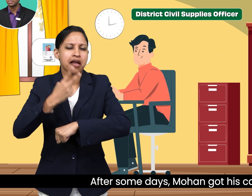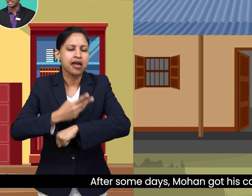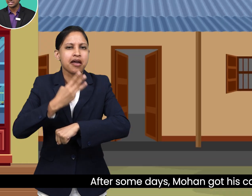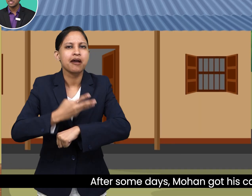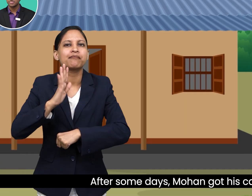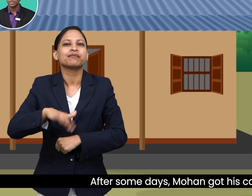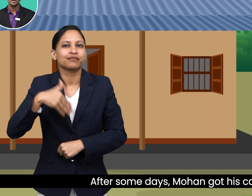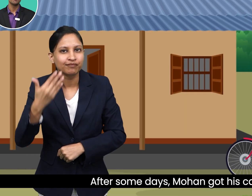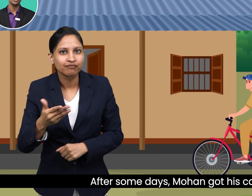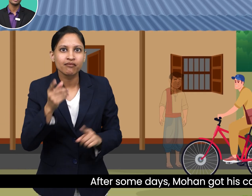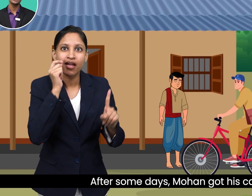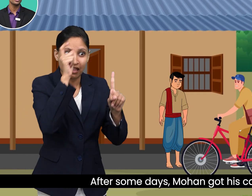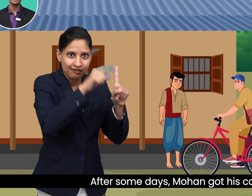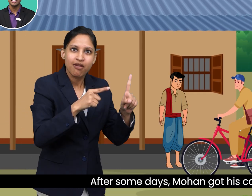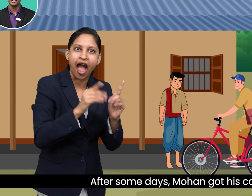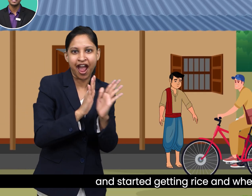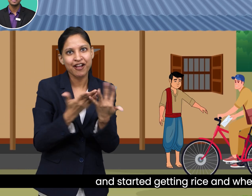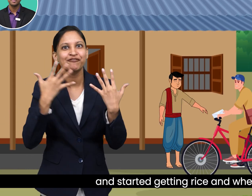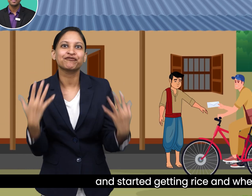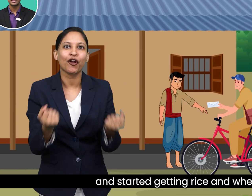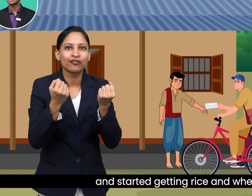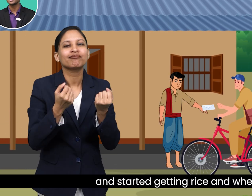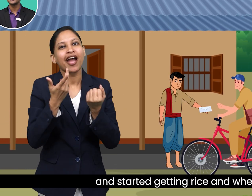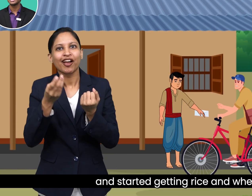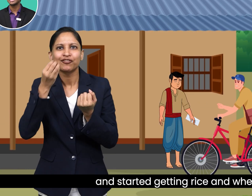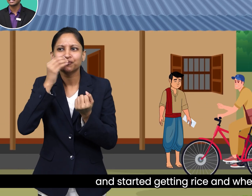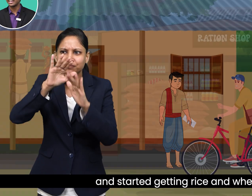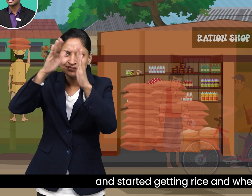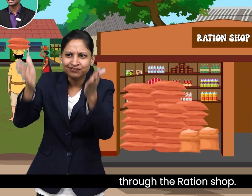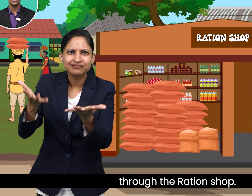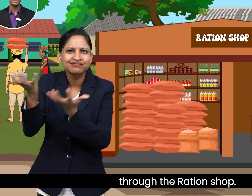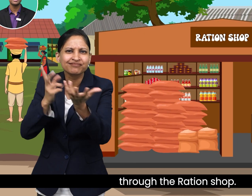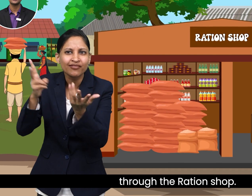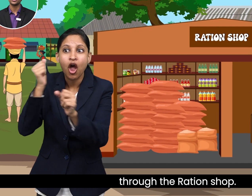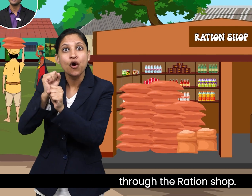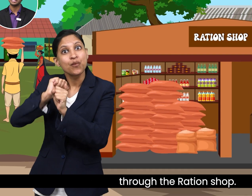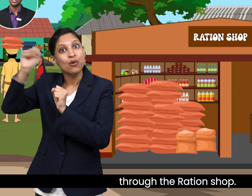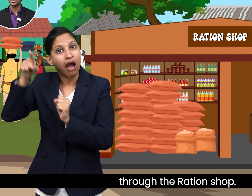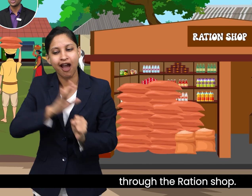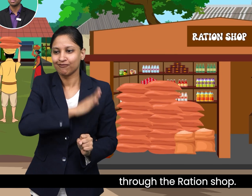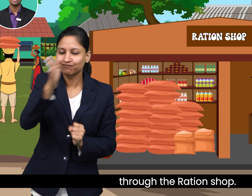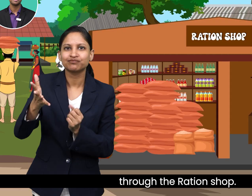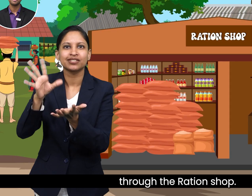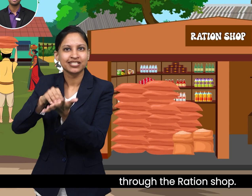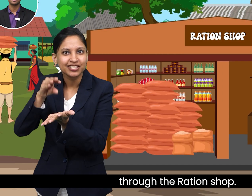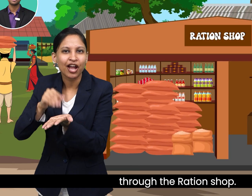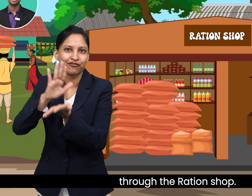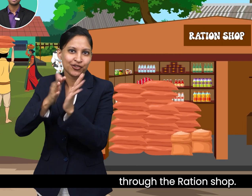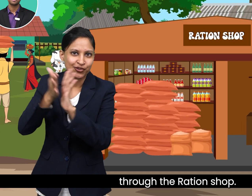After some days, Mohan got his card and started getting rice and wheat through the ration shop.